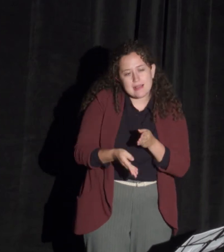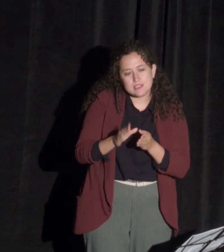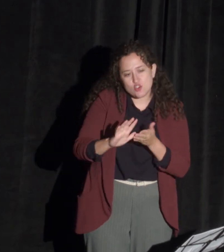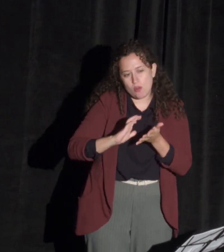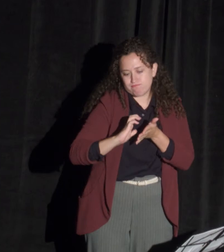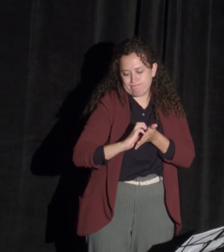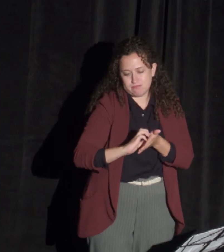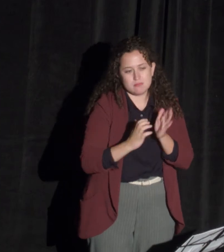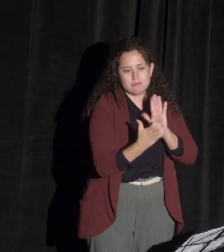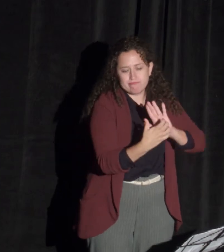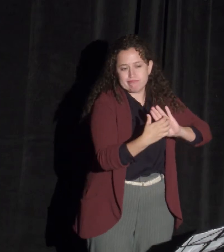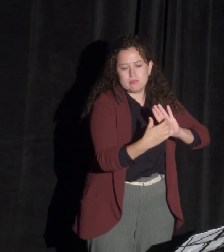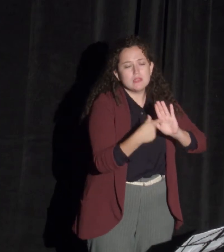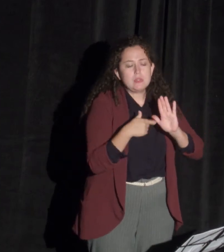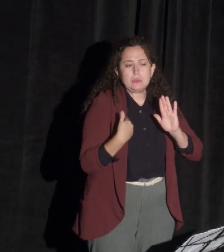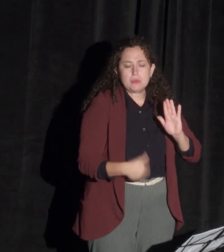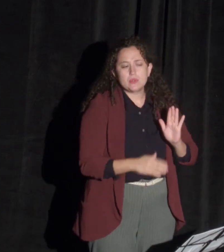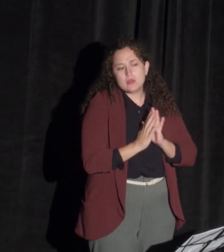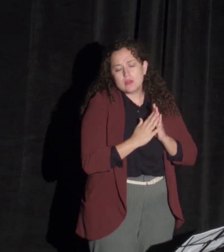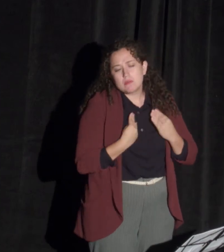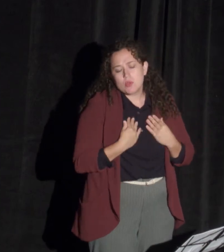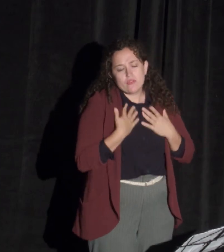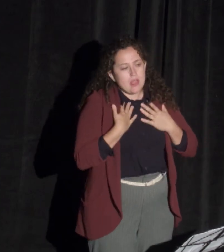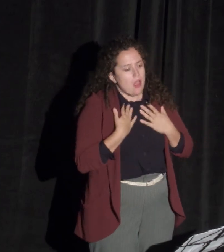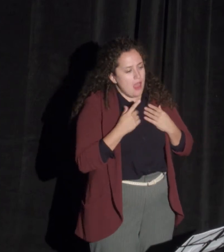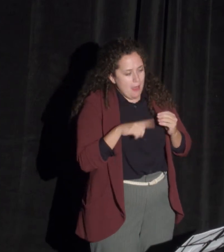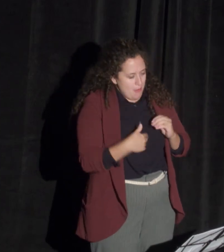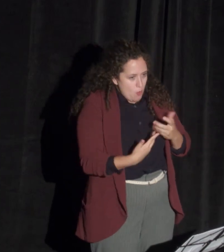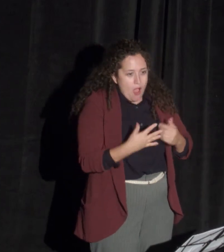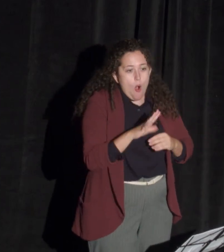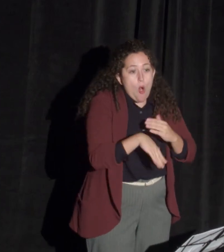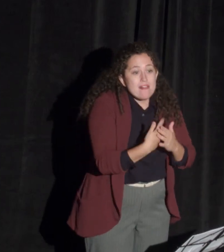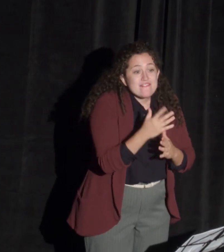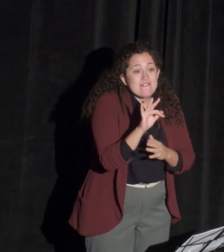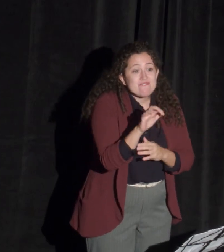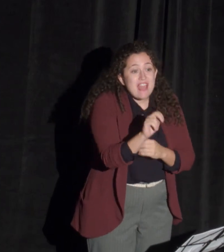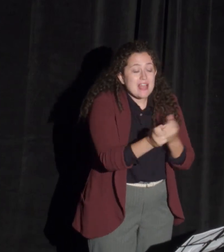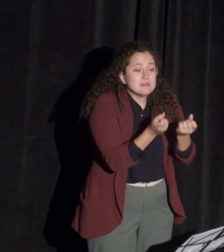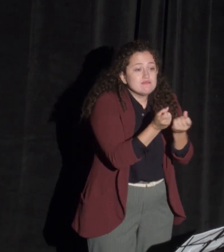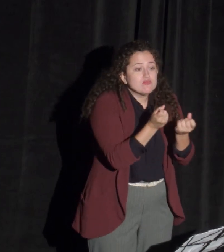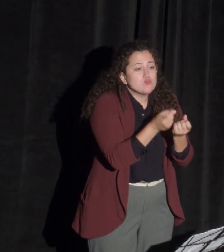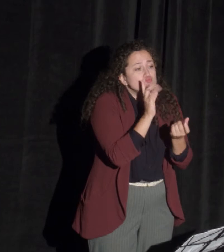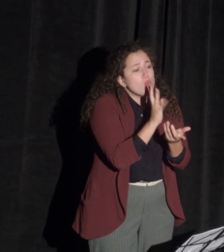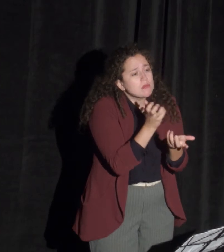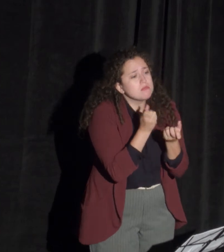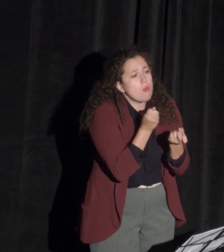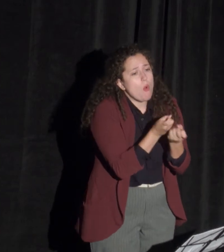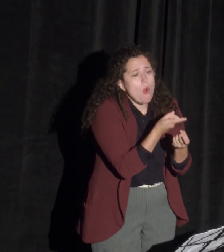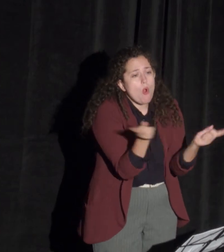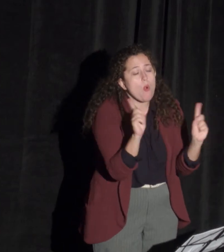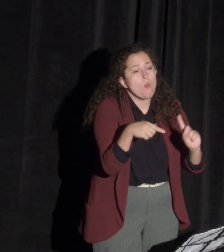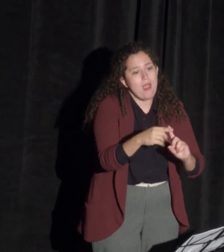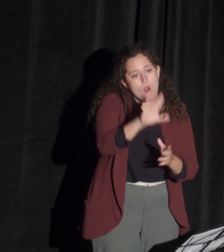all of the fans who were there for her and her husband Joe when he became seriously ill and hospitalized while he was a guest at a